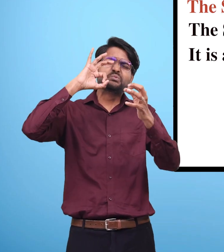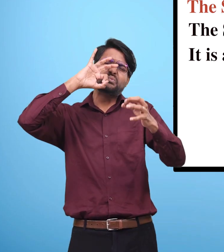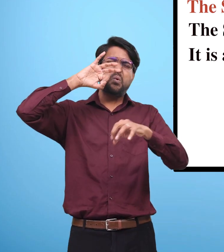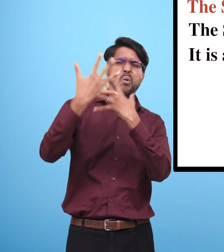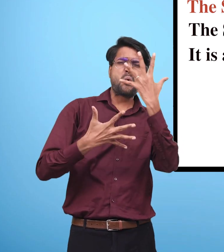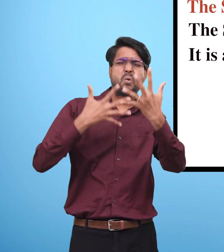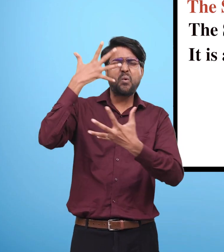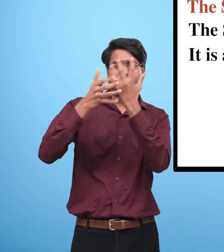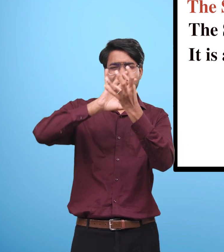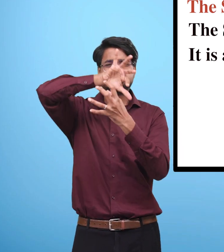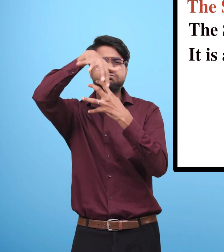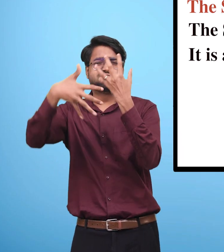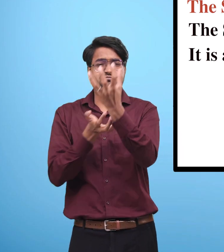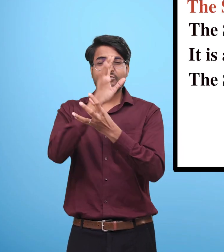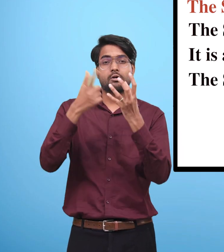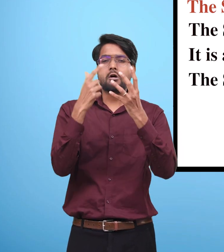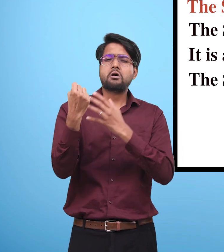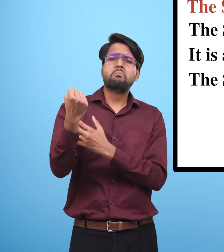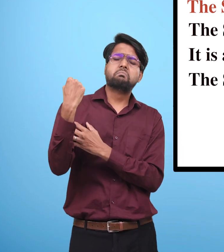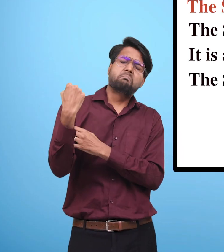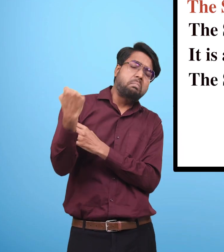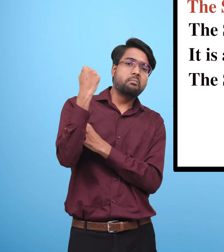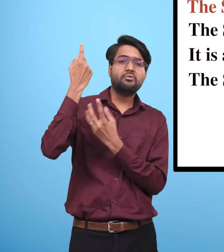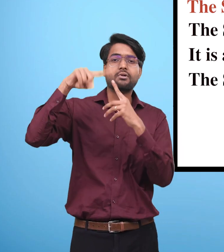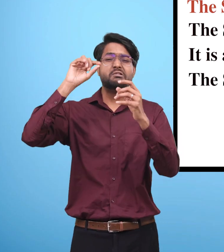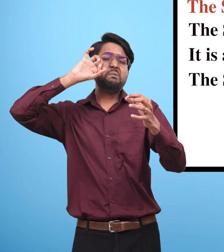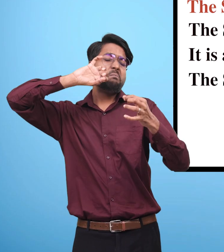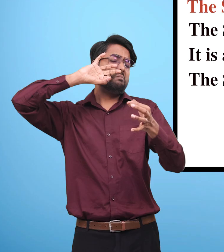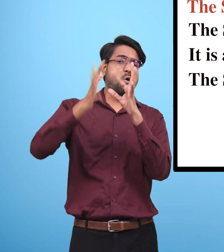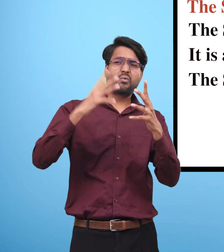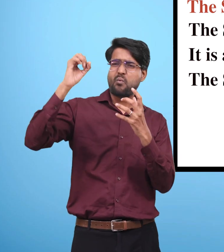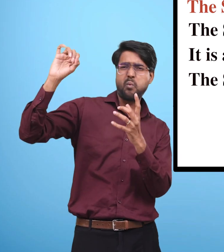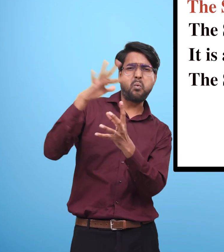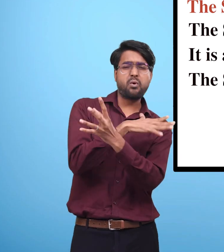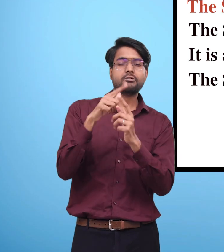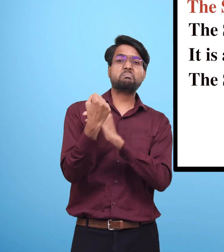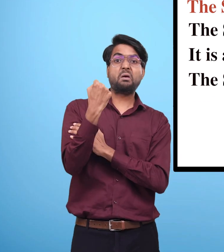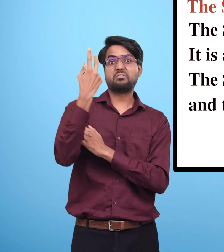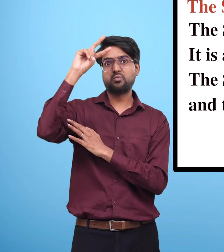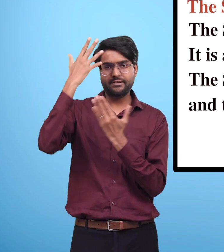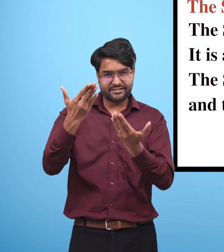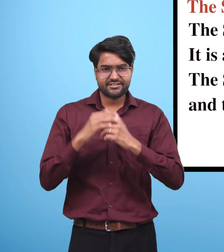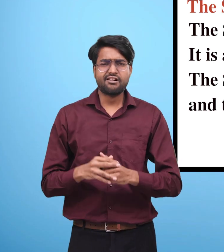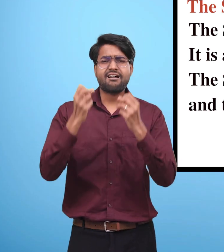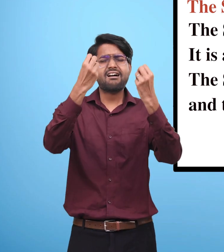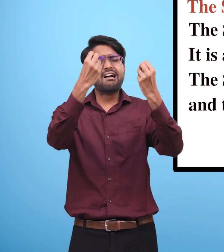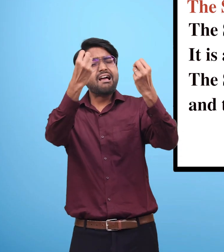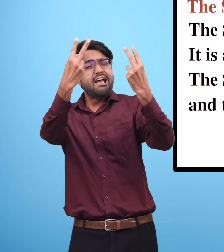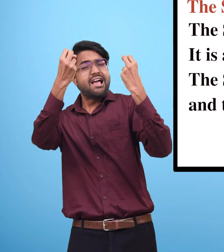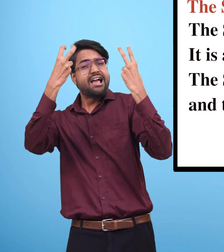ball of gases. The Sun gives out a huge amount of energy, and that is why it glows